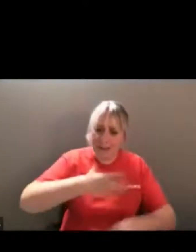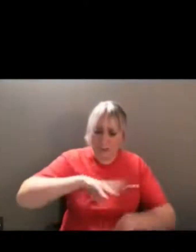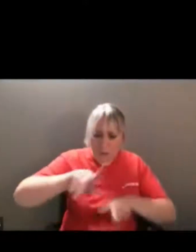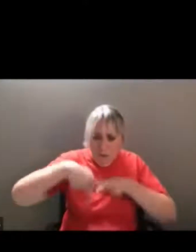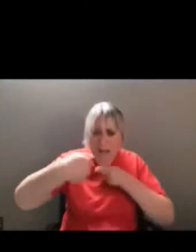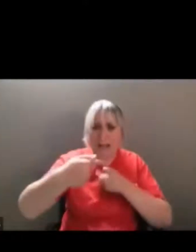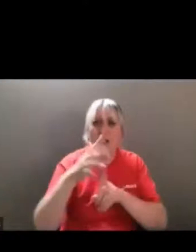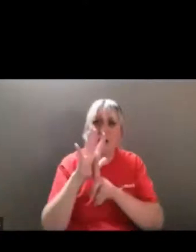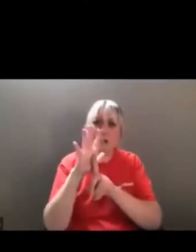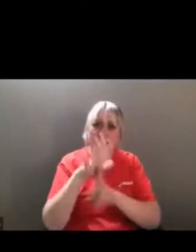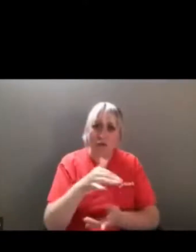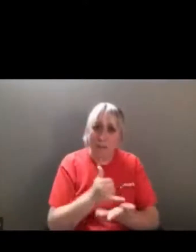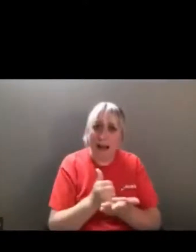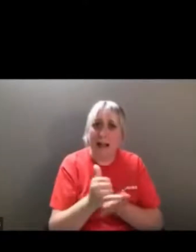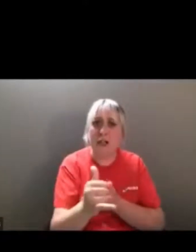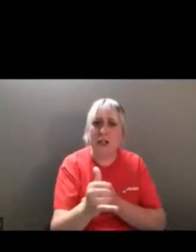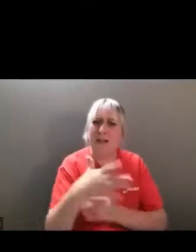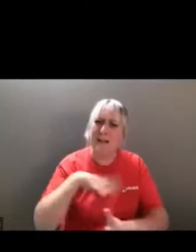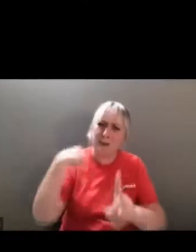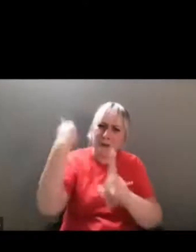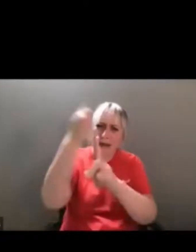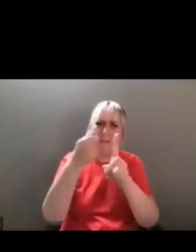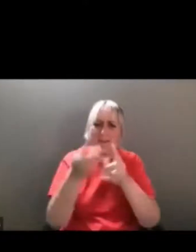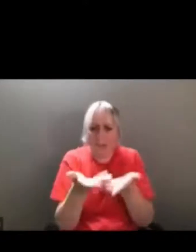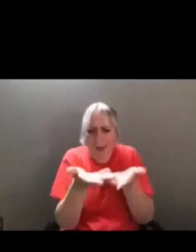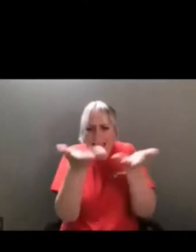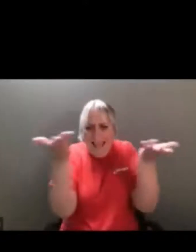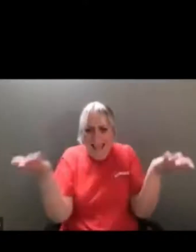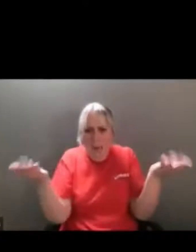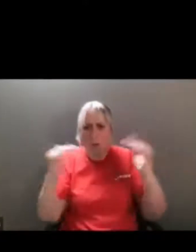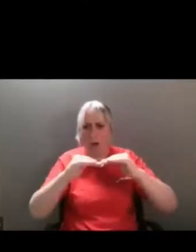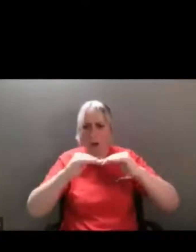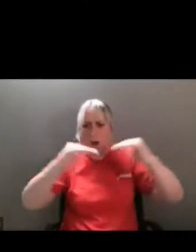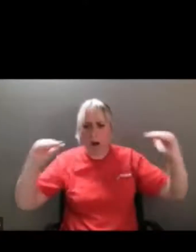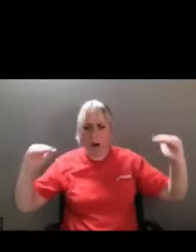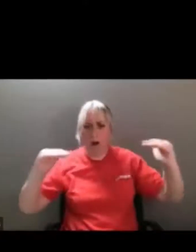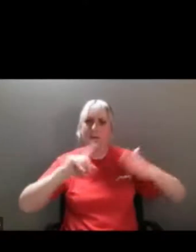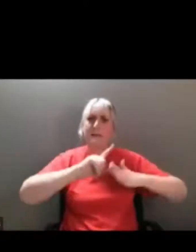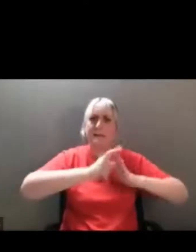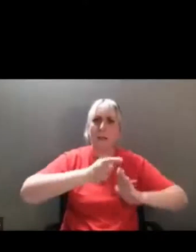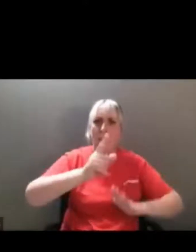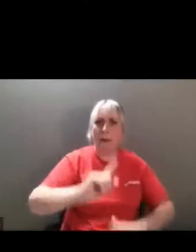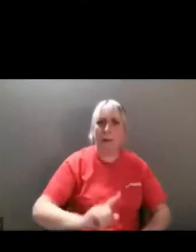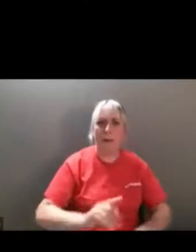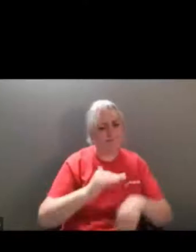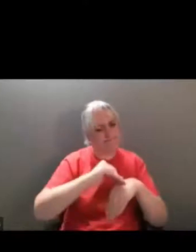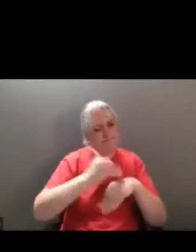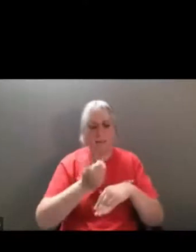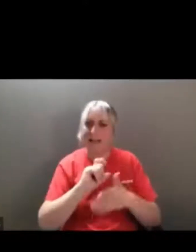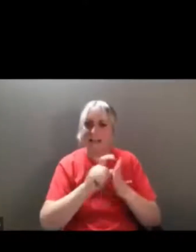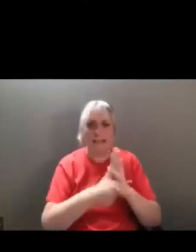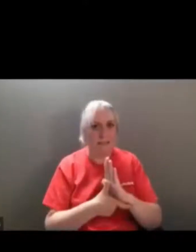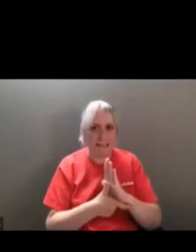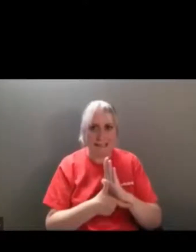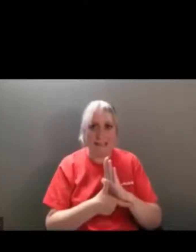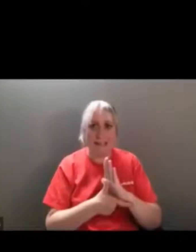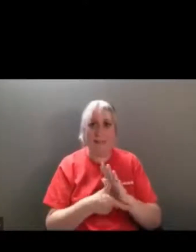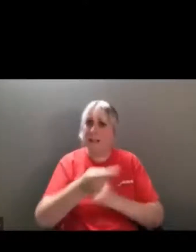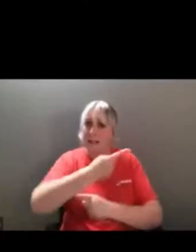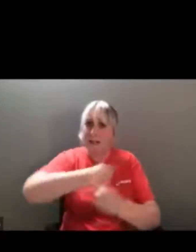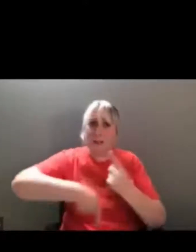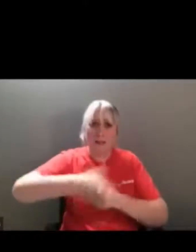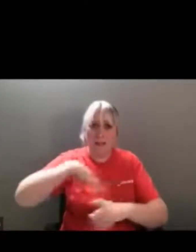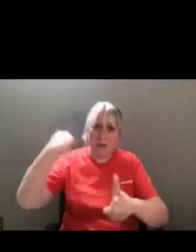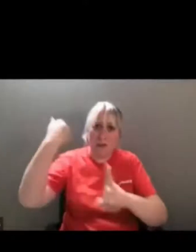and campaigning for an equal standard of living for disabled people, regardless of impairment. We must fight for improvements, using